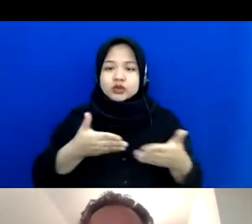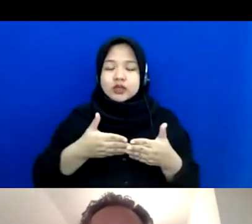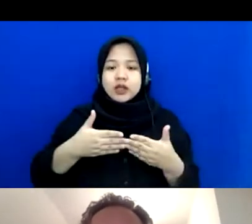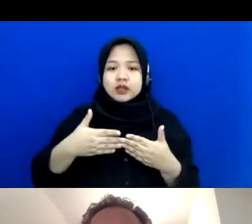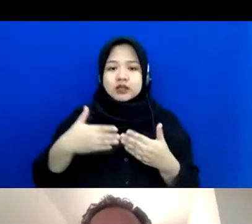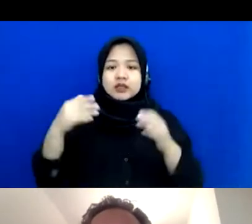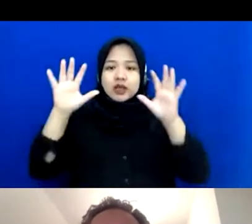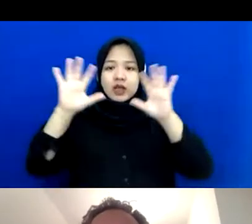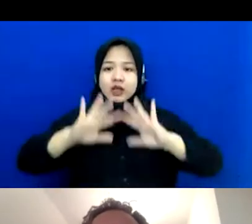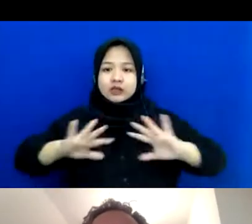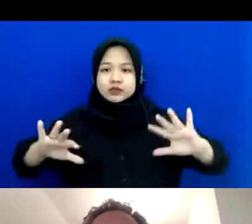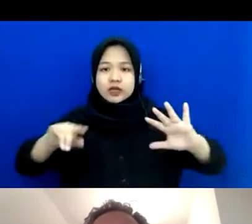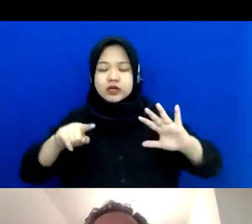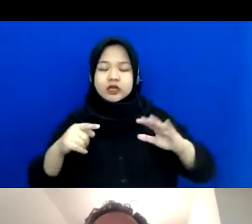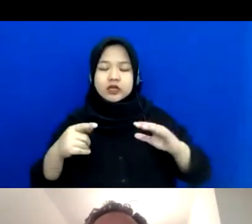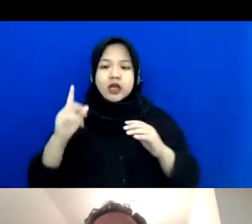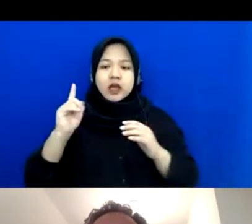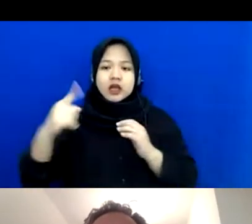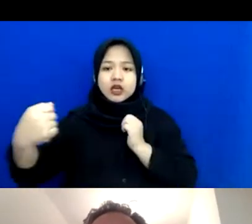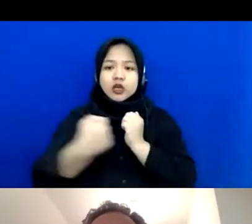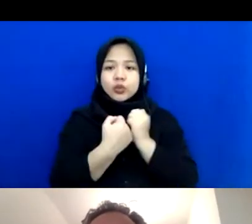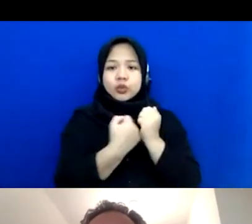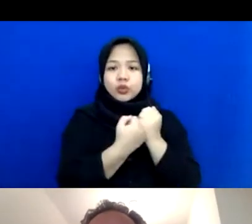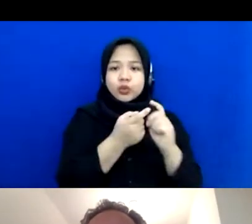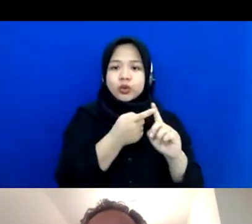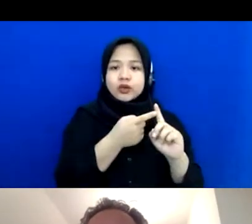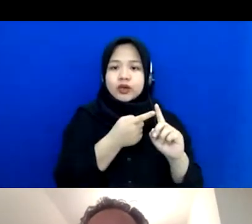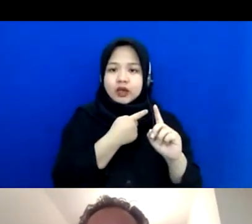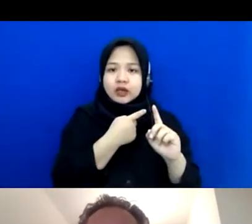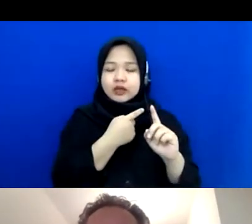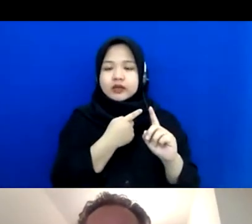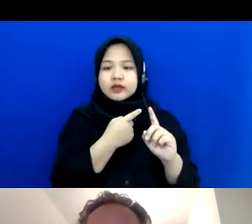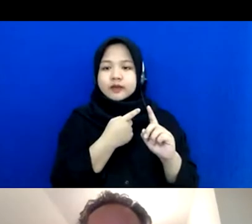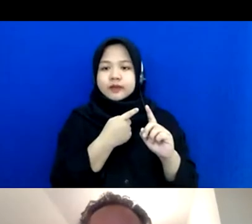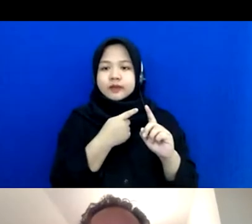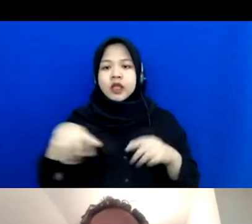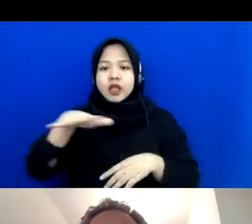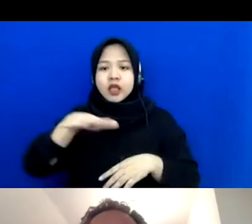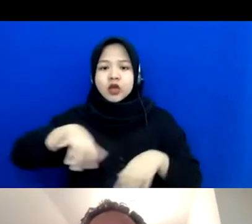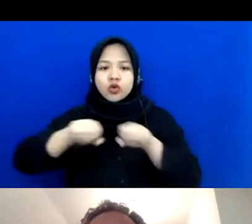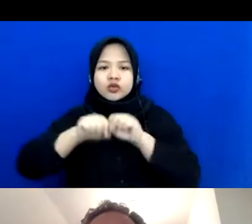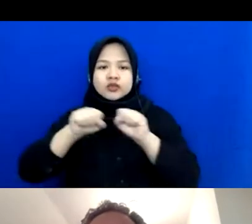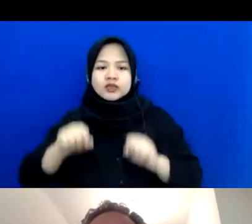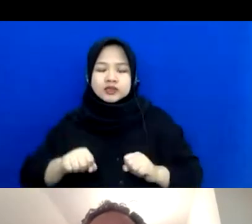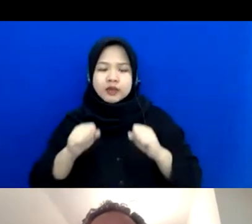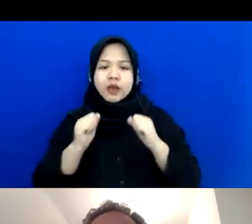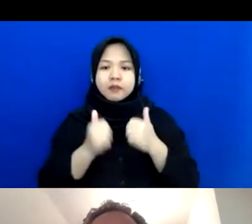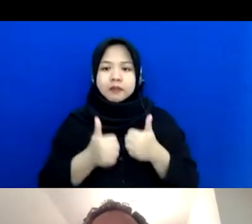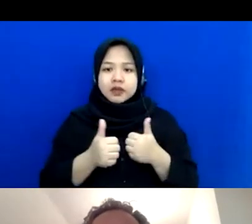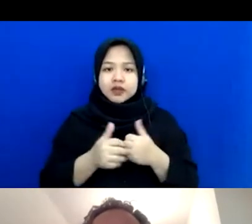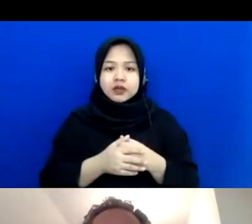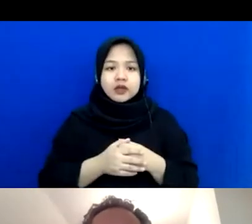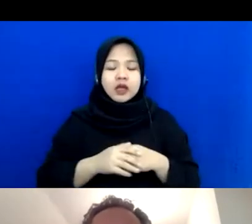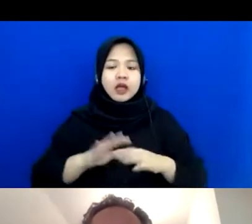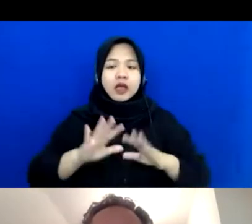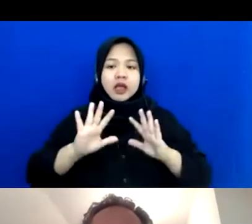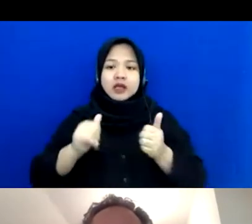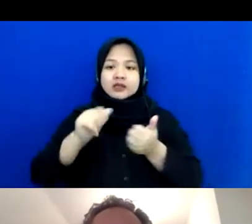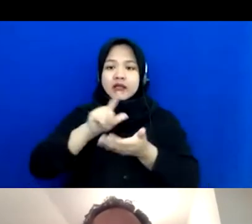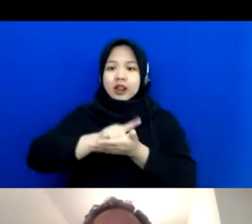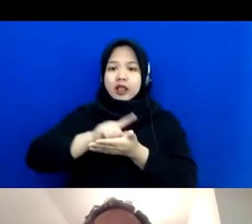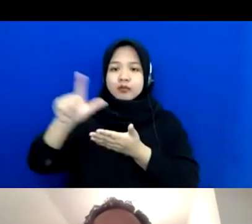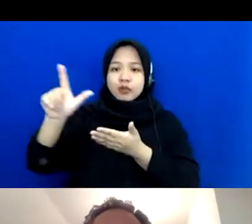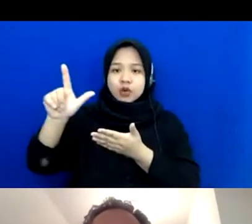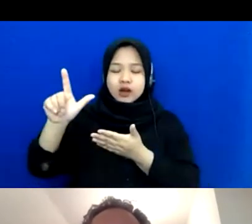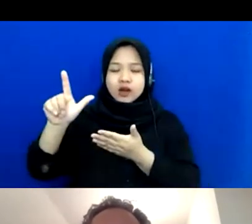adequately supported by a conducive ecosystem. So the report puts